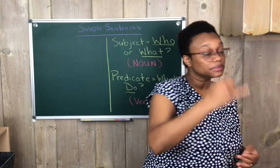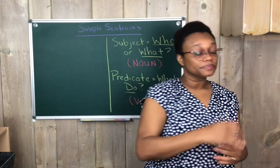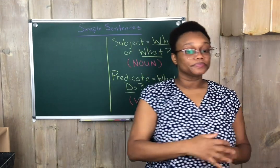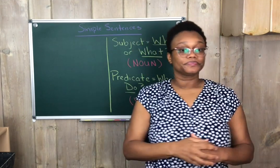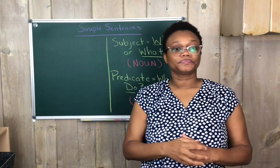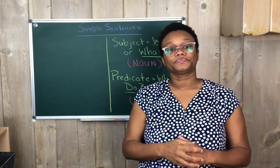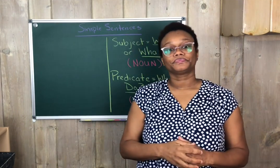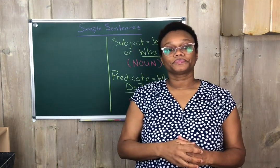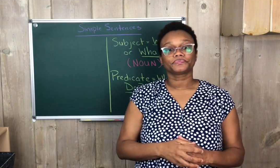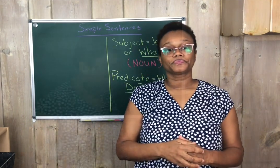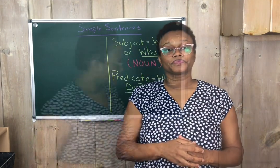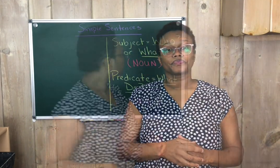idea.